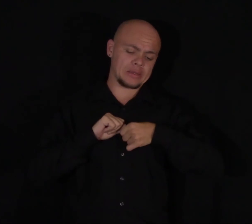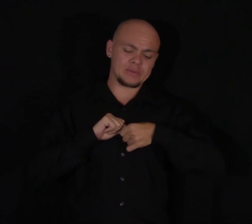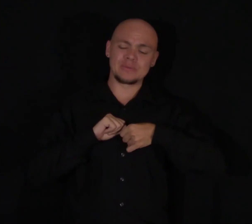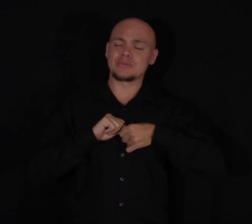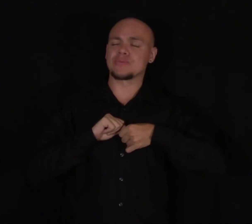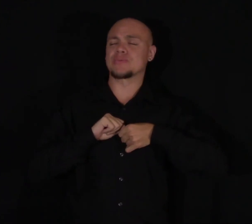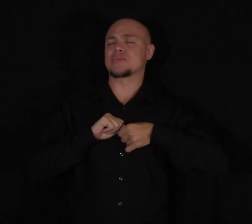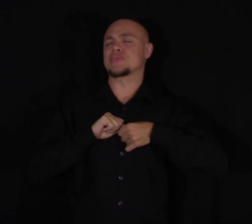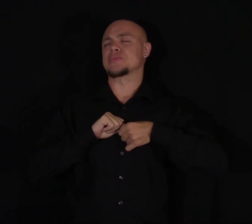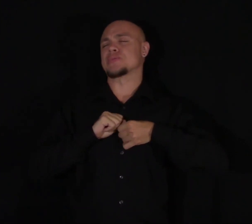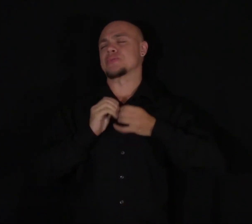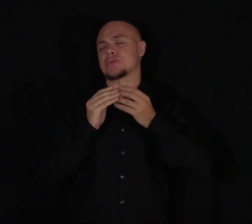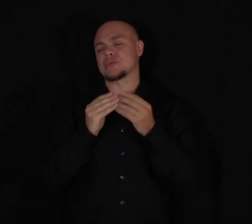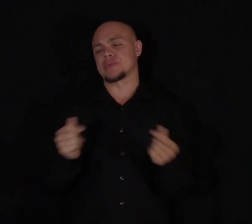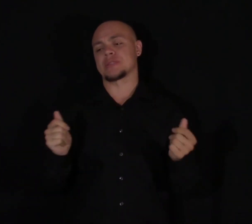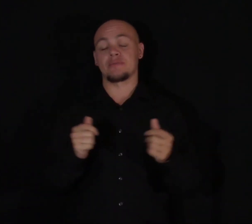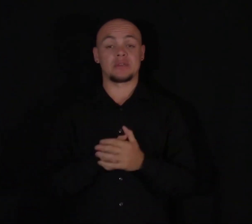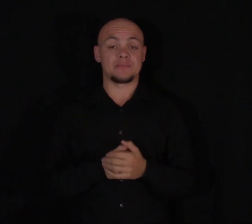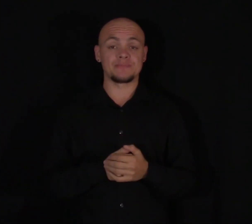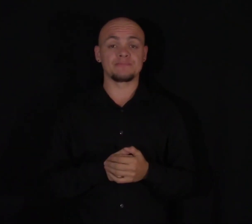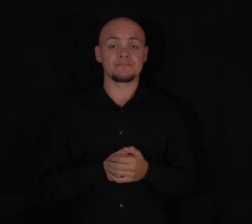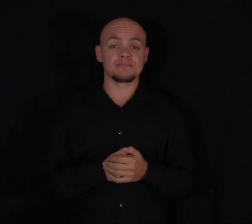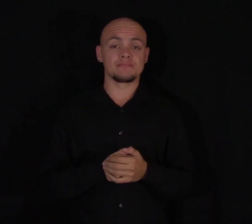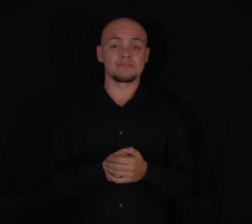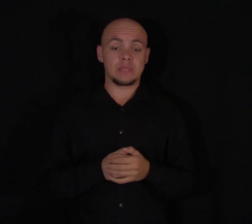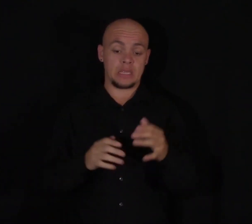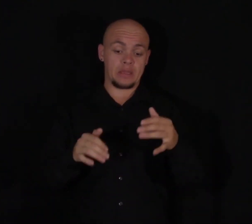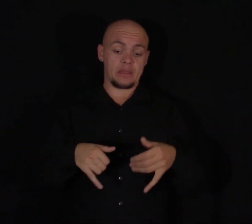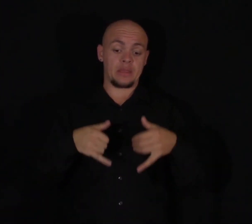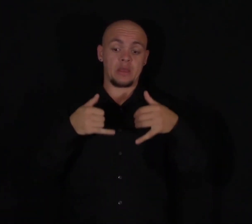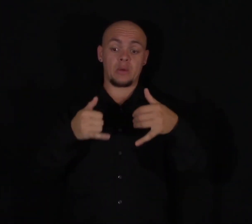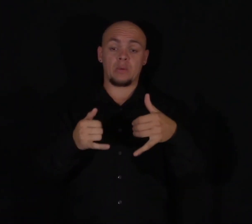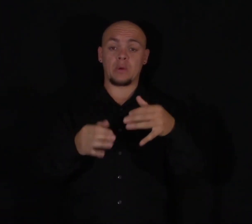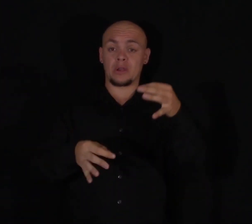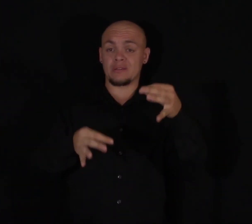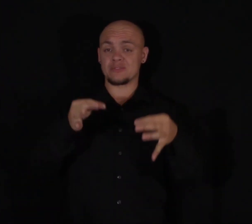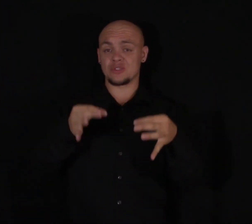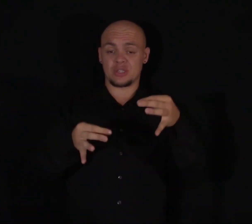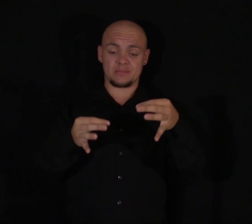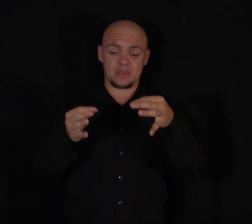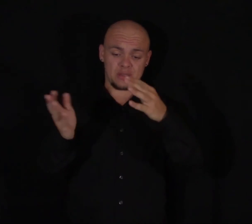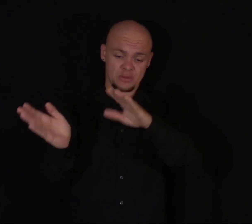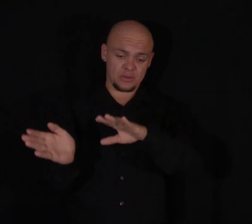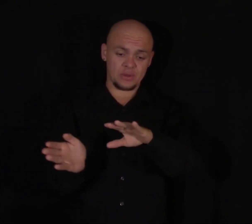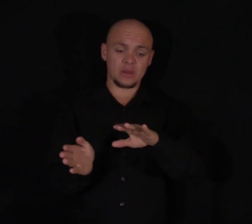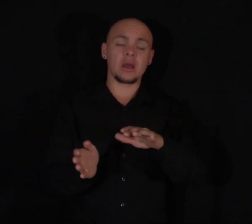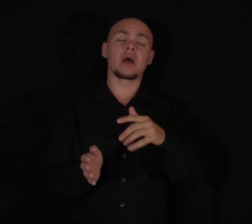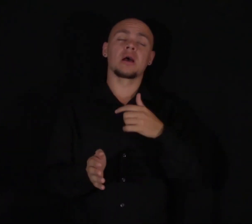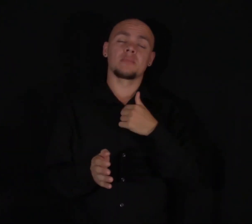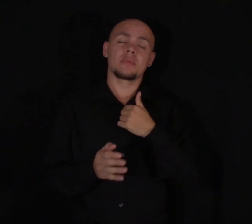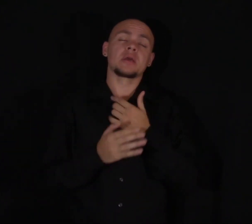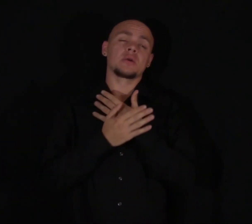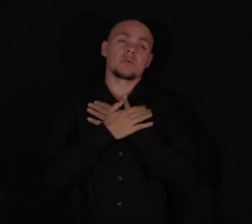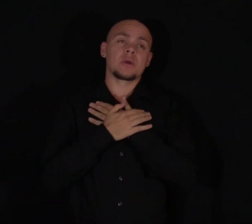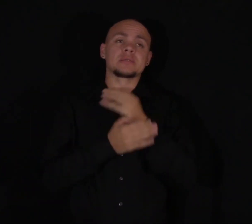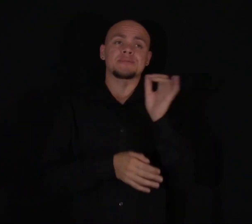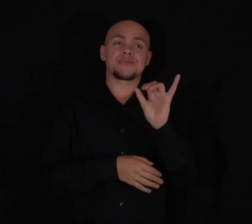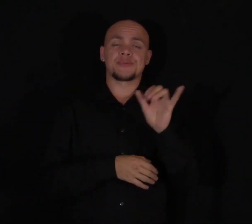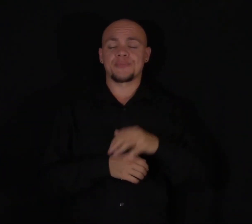dust. And in executing the award of justice, I shall also sink to rest. Then the